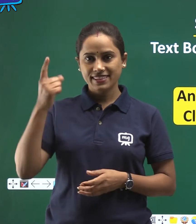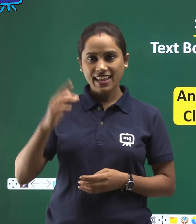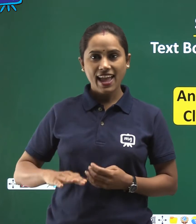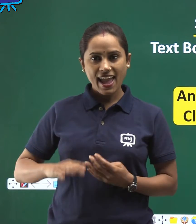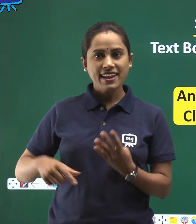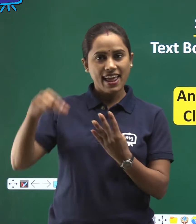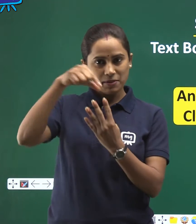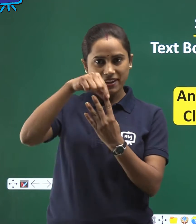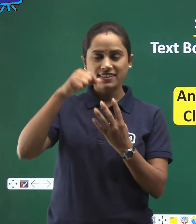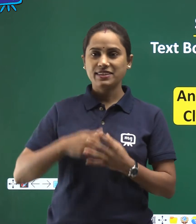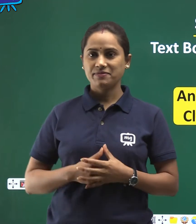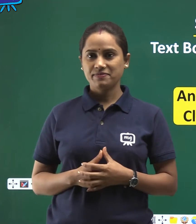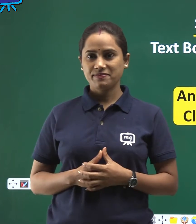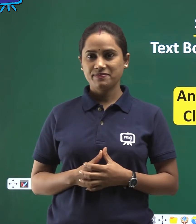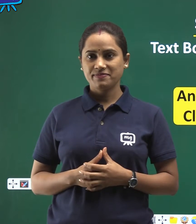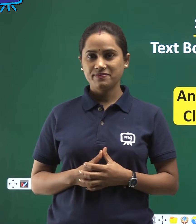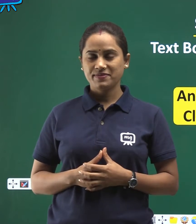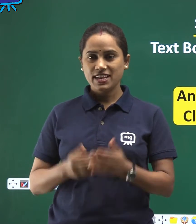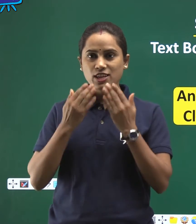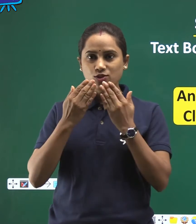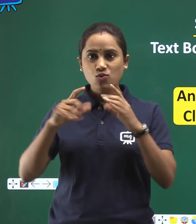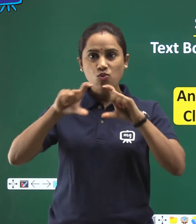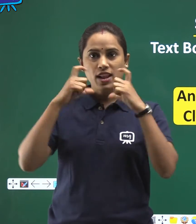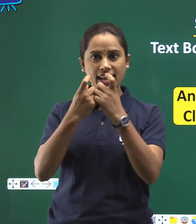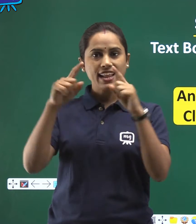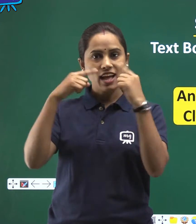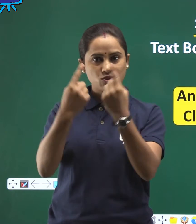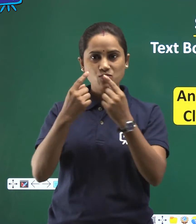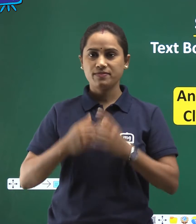An Elementary School Classroom